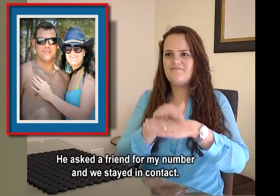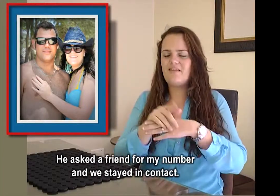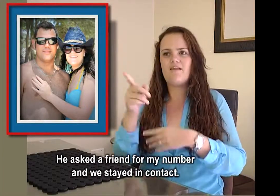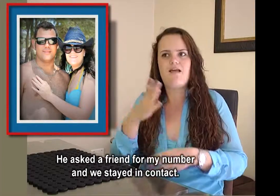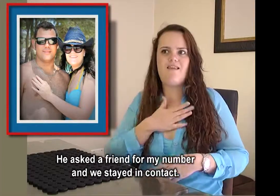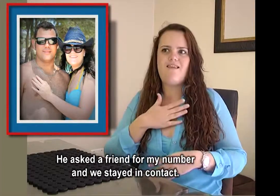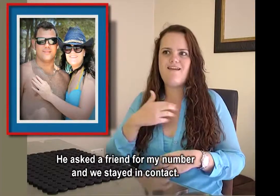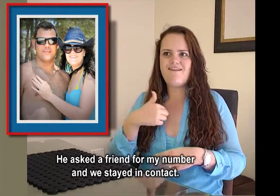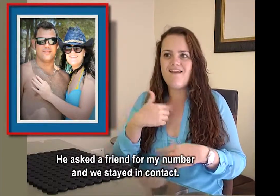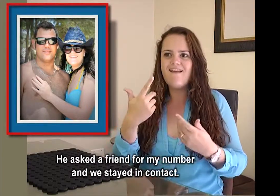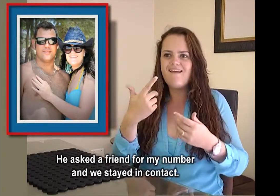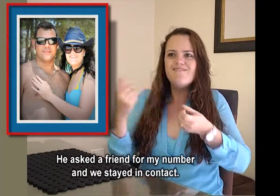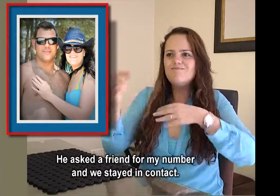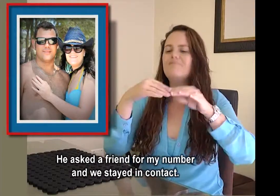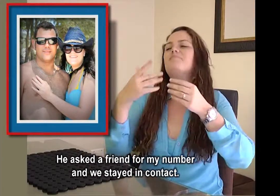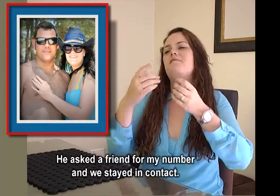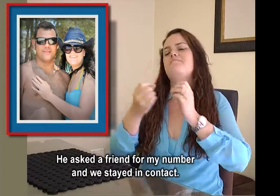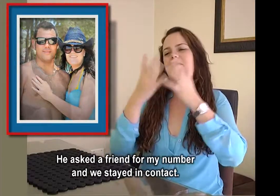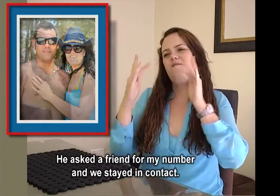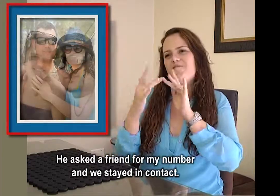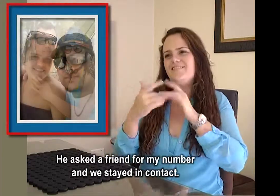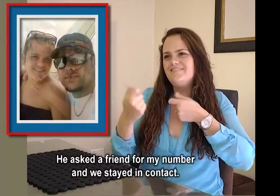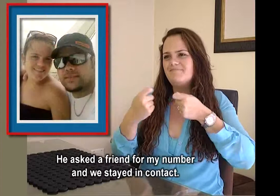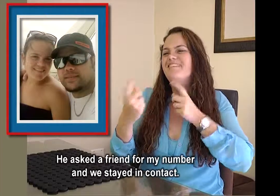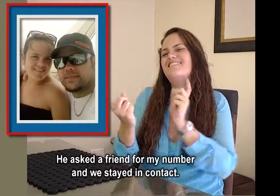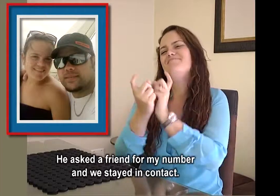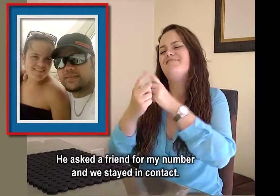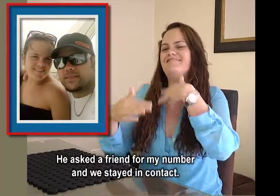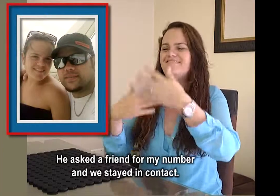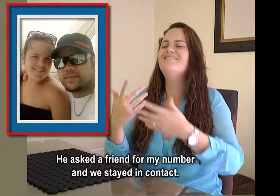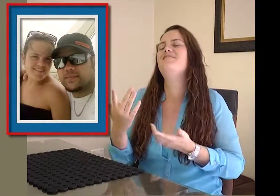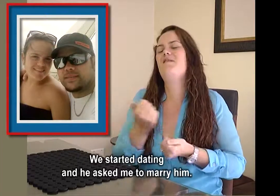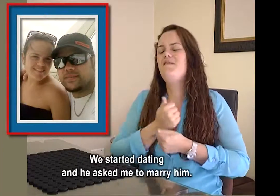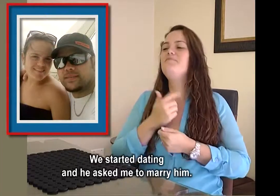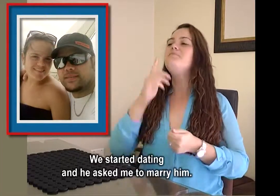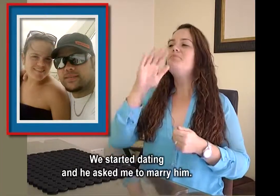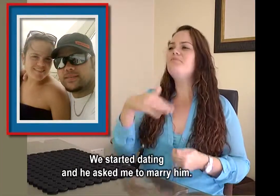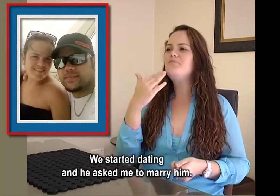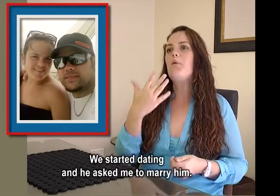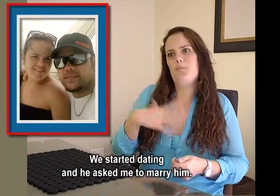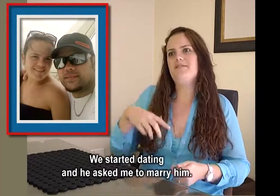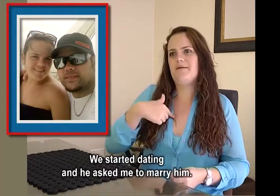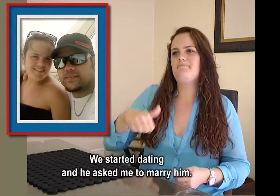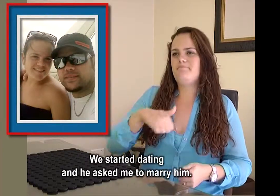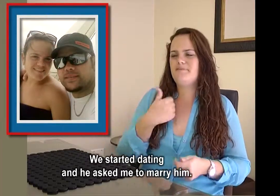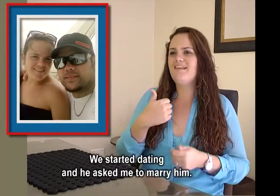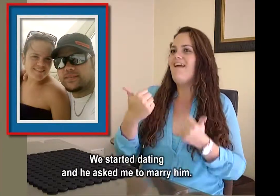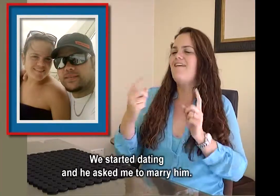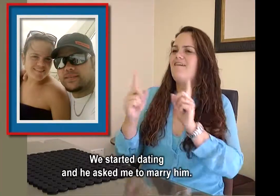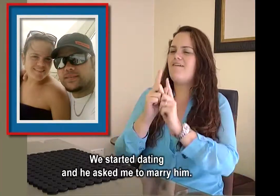and we stayed in contact. We started dating, and he asked me to marry him.